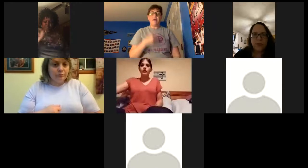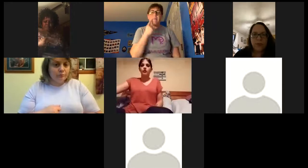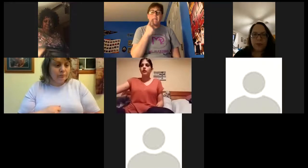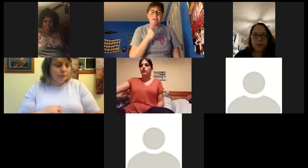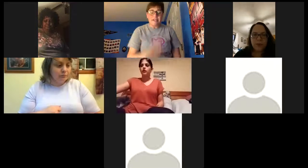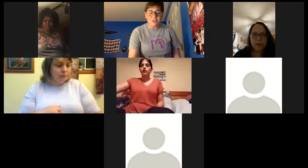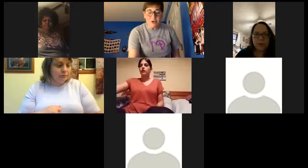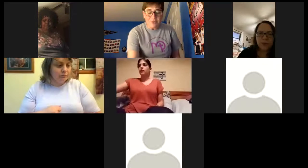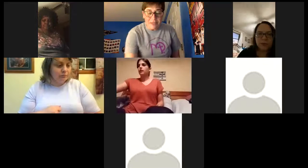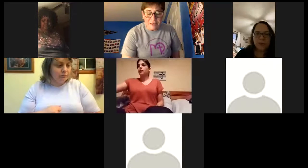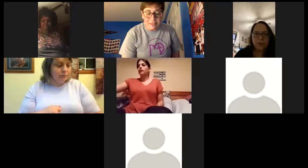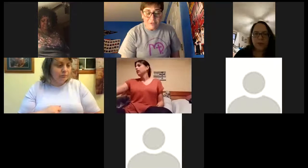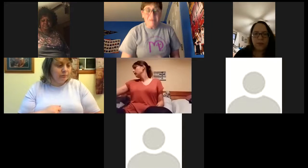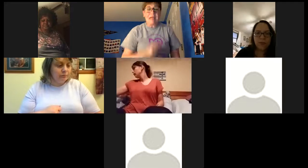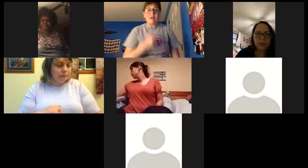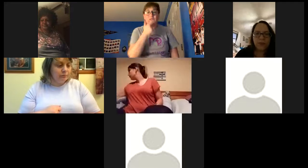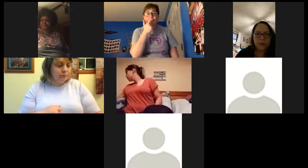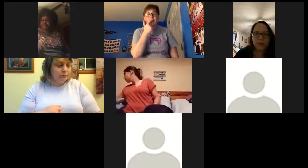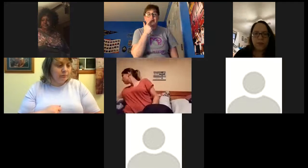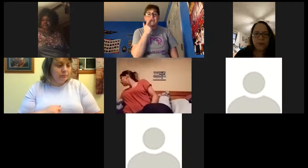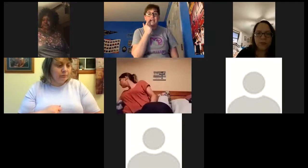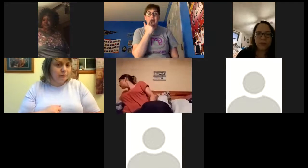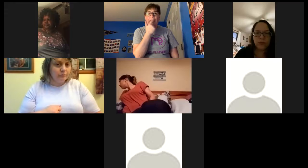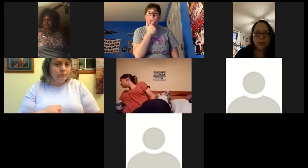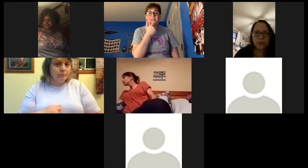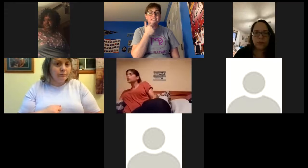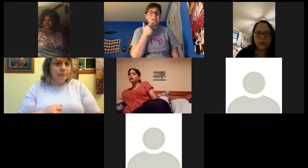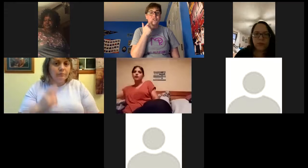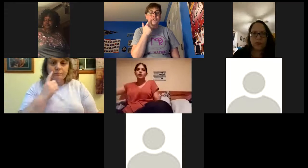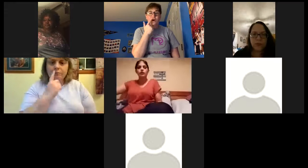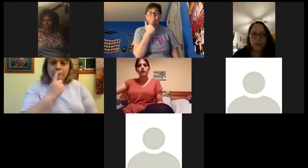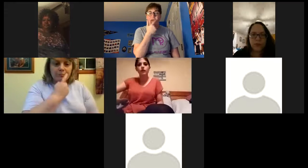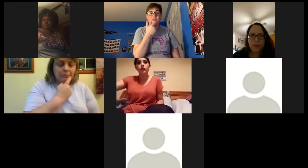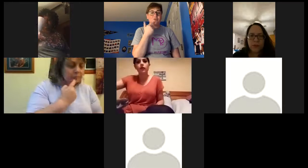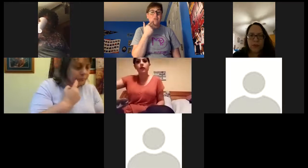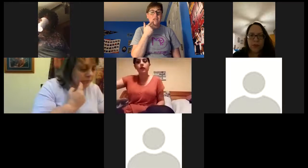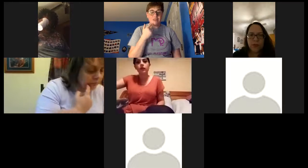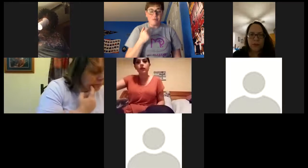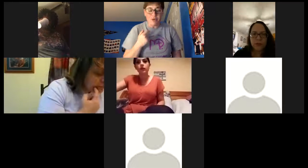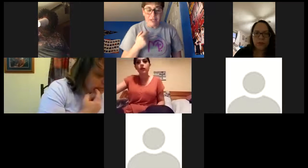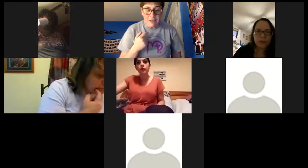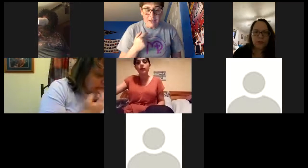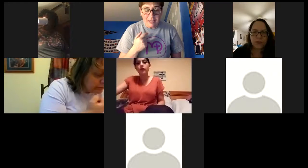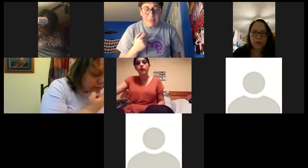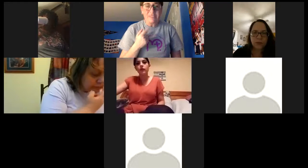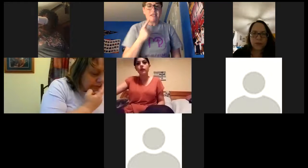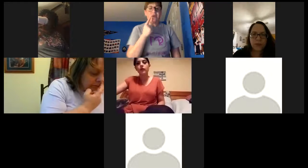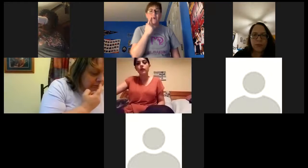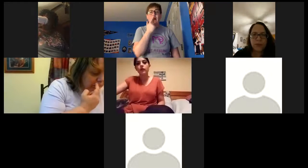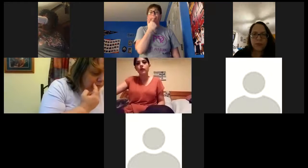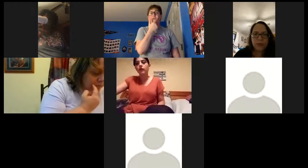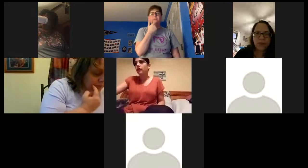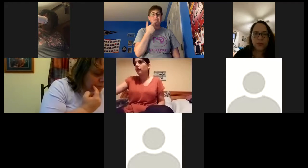signs, but it shows this little man almost looks like they're putting a mustache all the way, or like they're putting